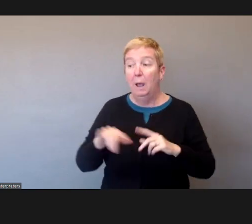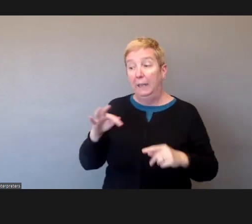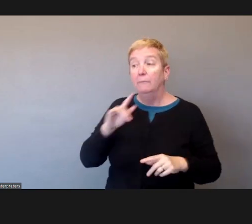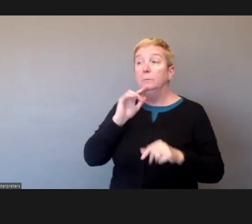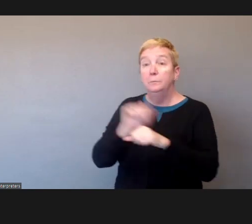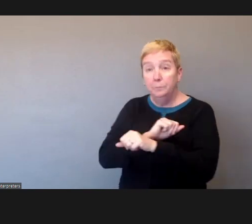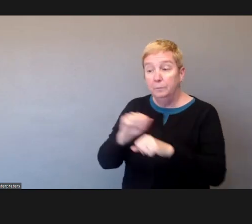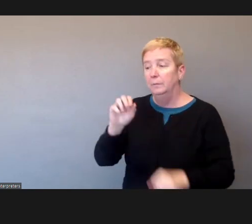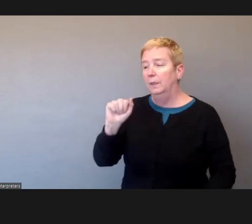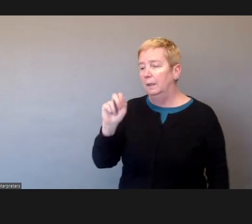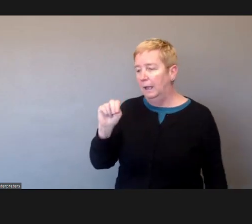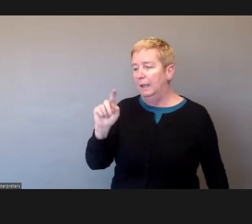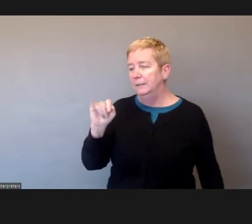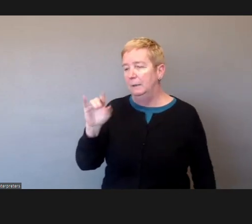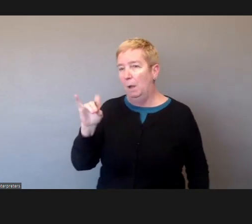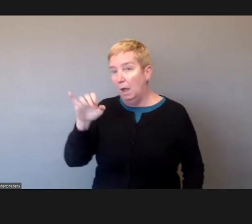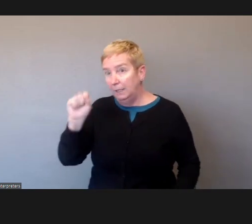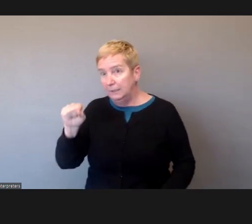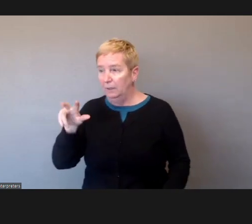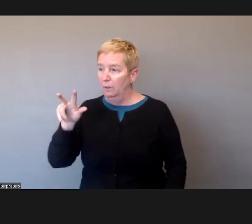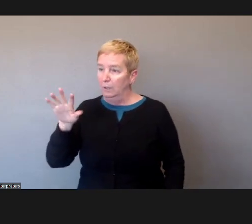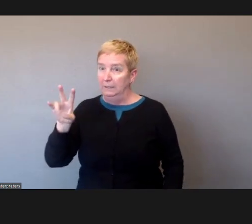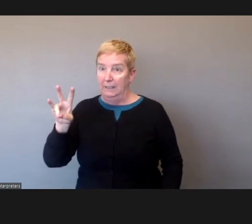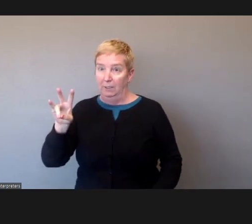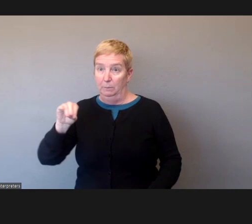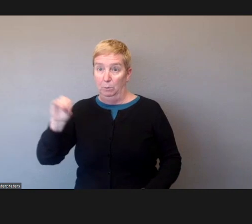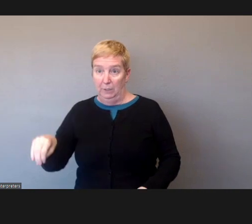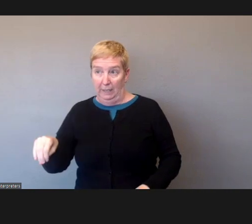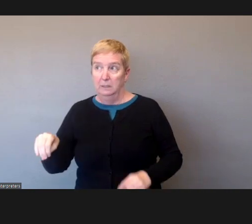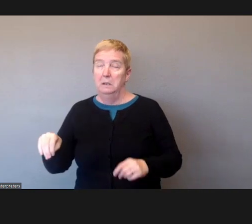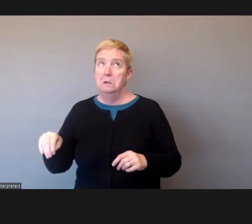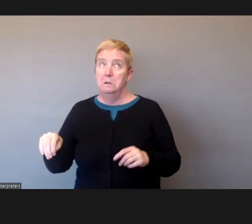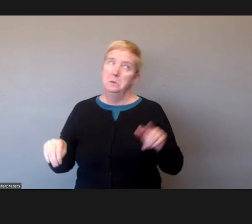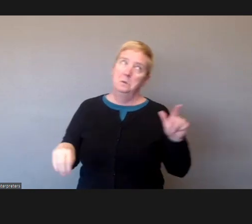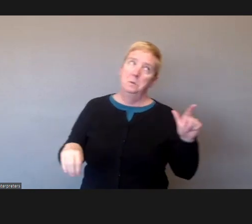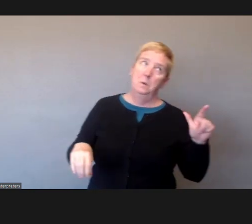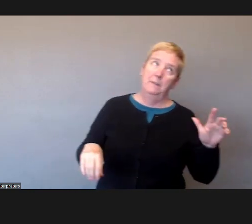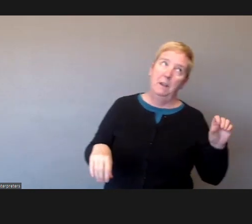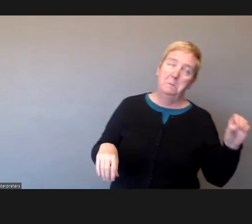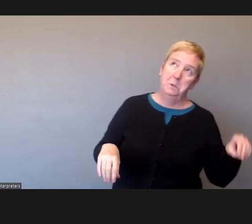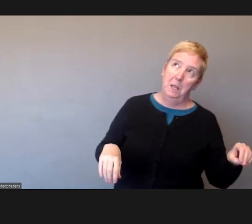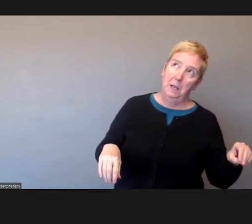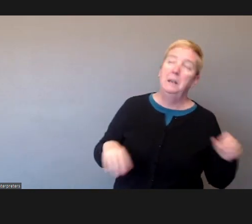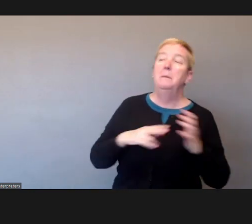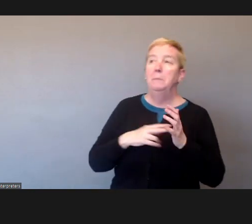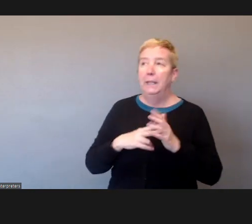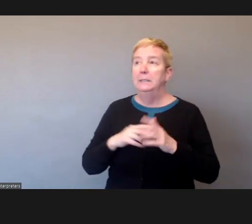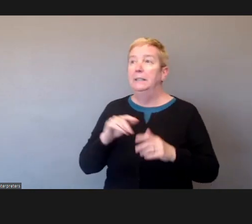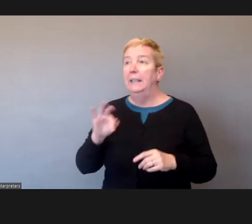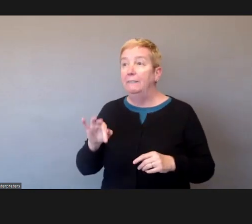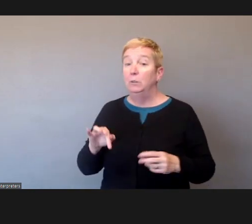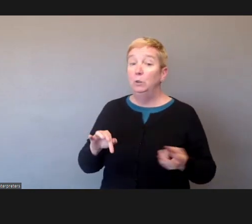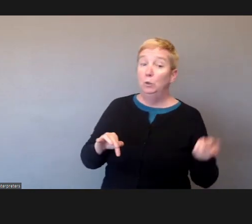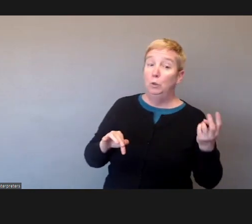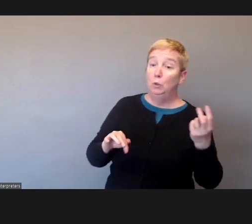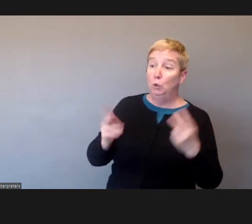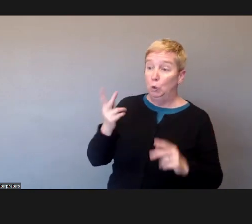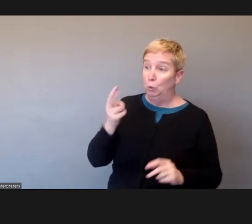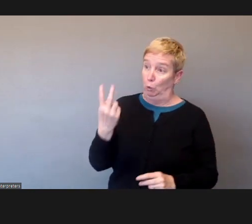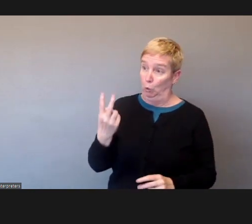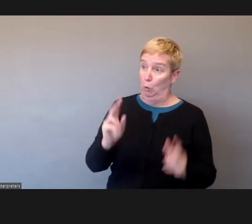could reliably conclude that for every 2 cases of COVID that we know about, there was another case that we don't.